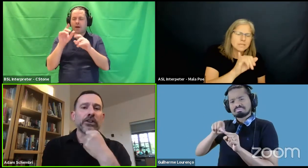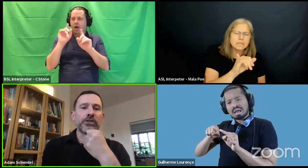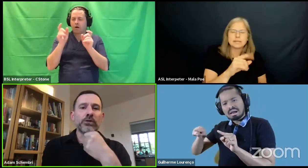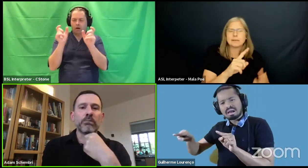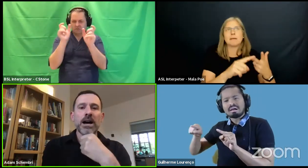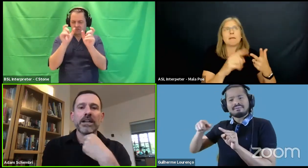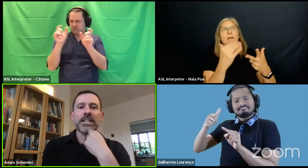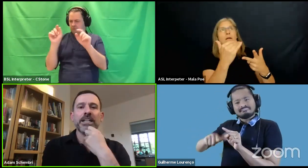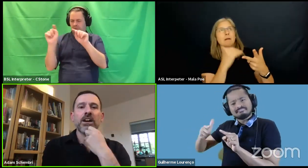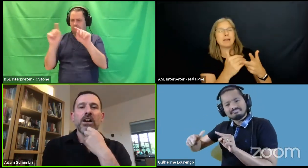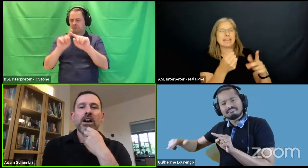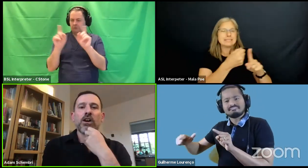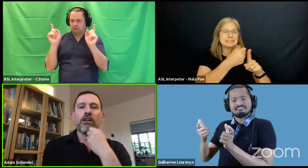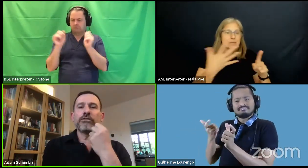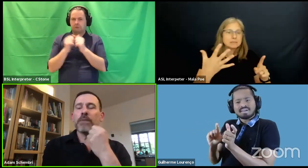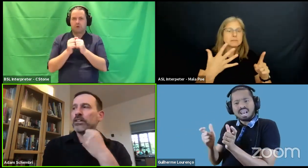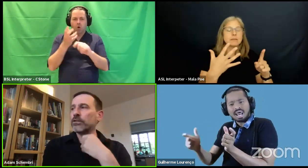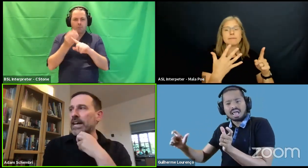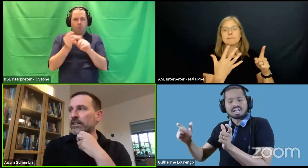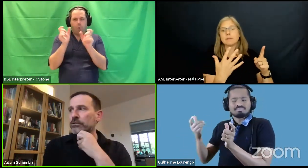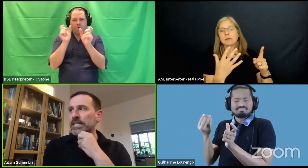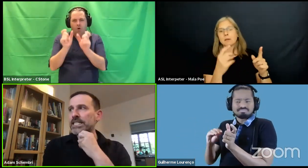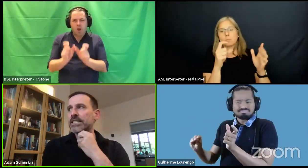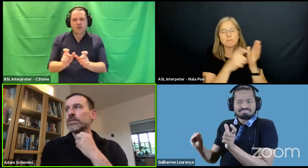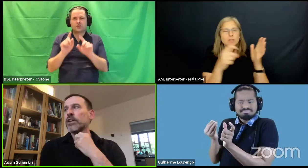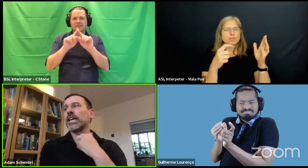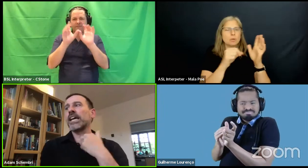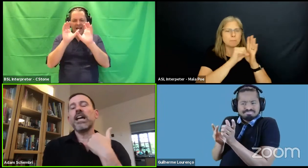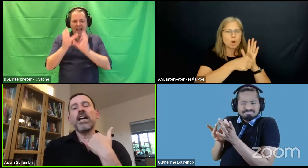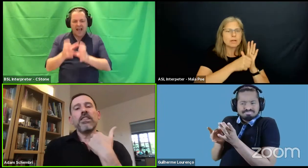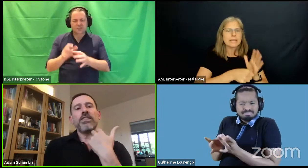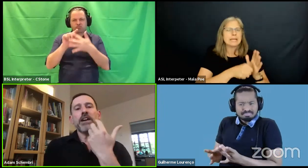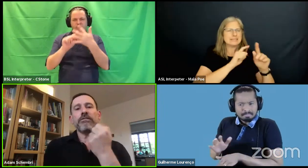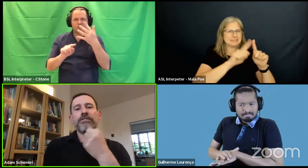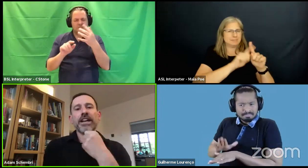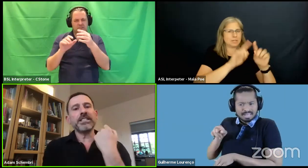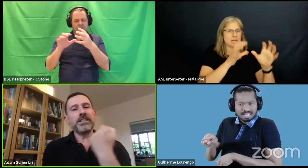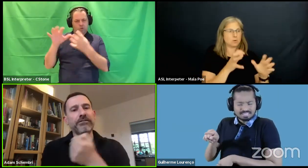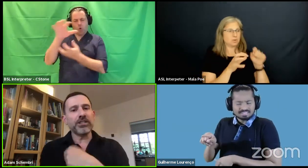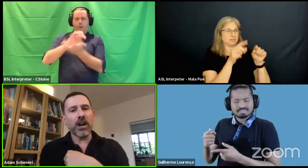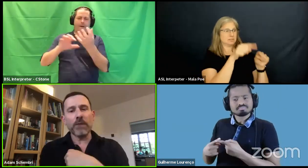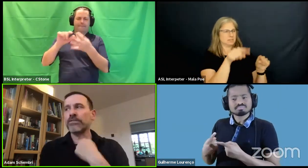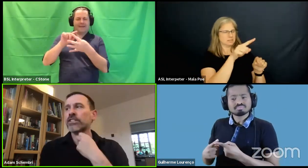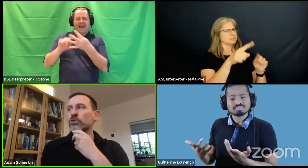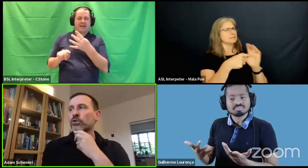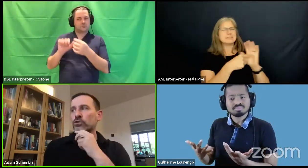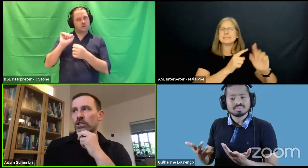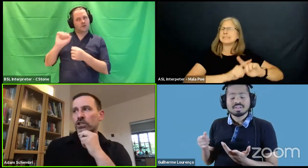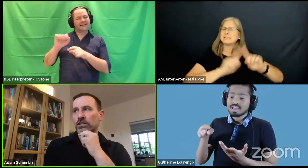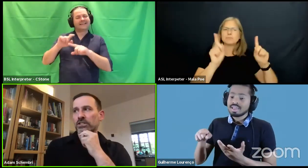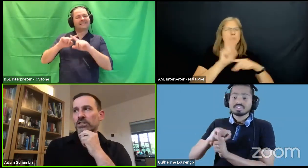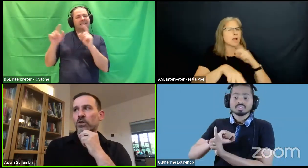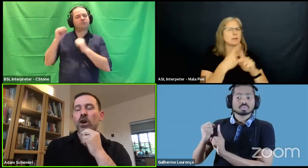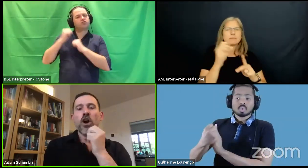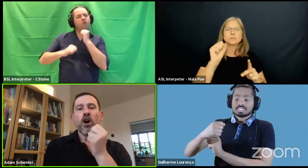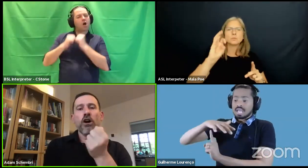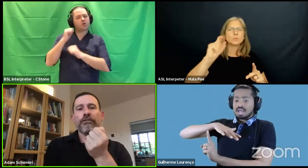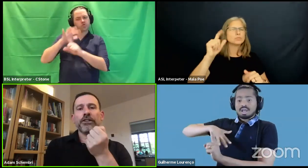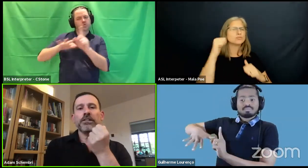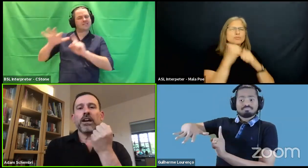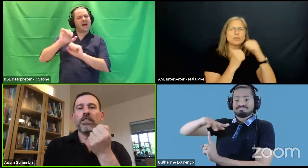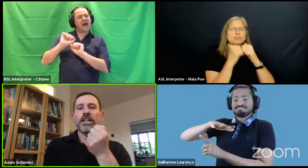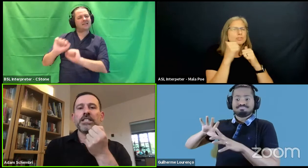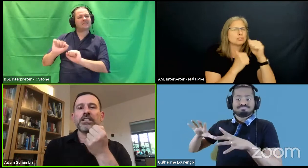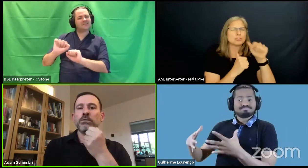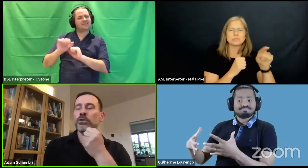extensive morphological marking of grammatical categories, okay, they reflect a different type of social structure. So